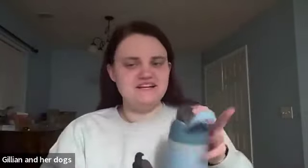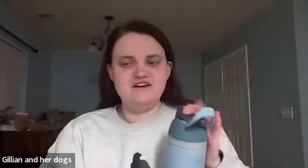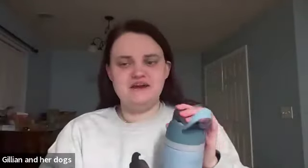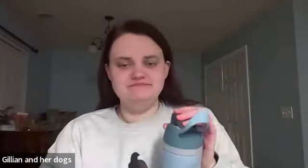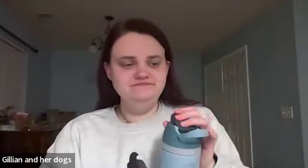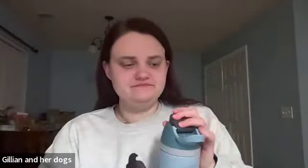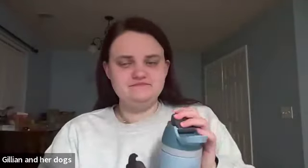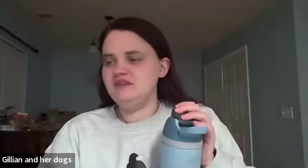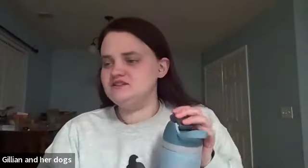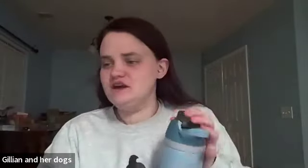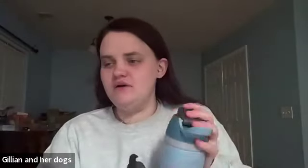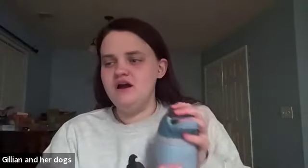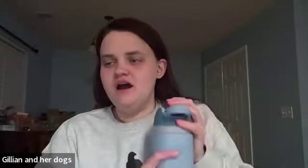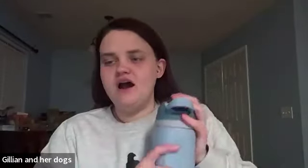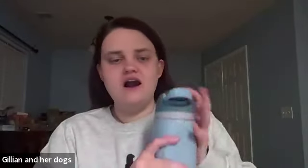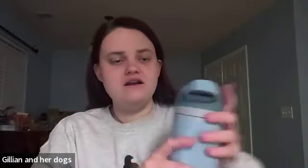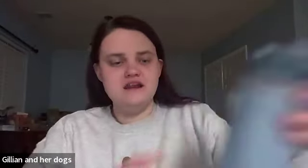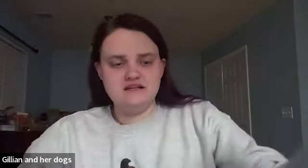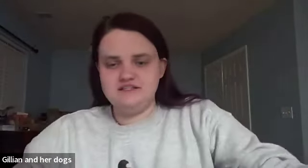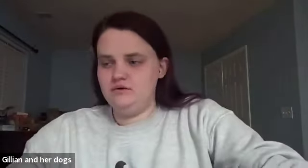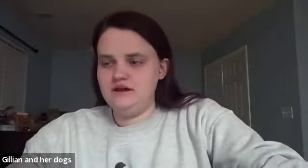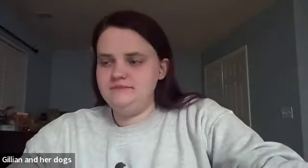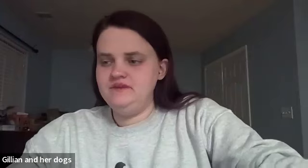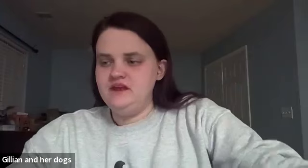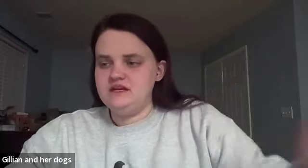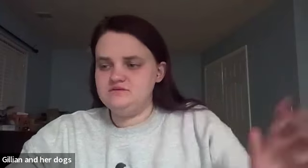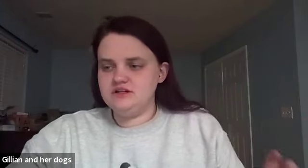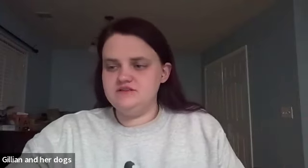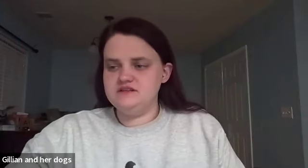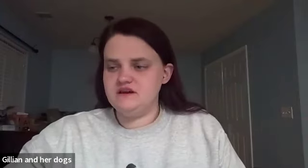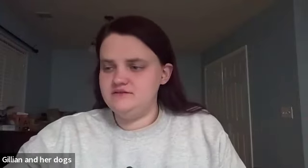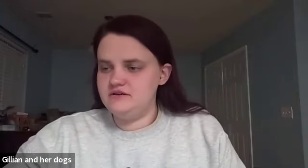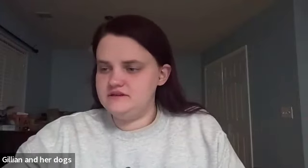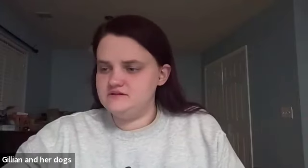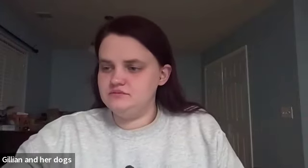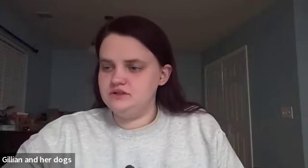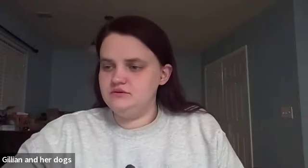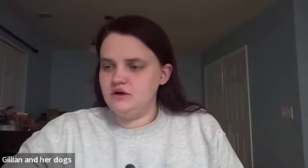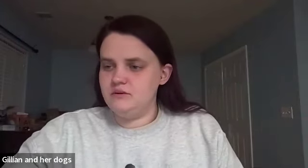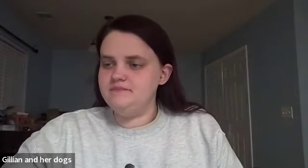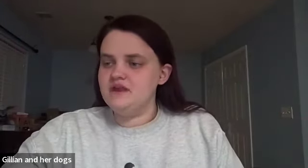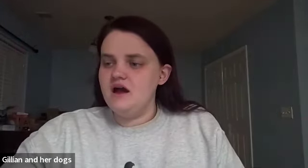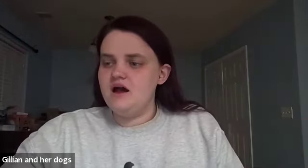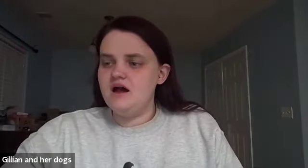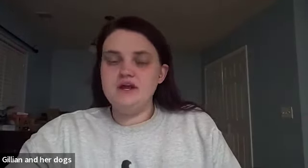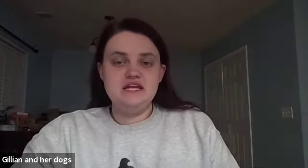Perfect. Okay. So our next one is we're going to do the sign for if this blue will go away,